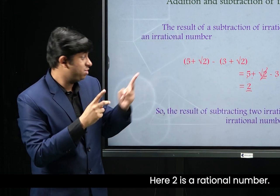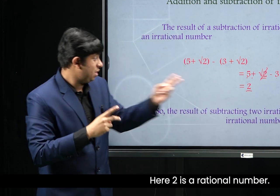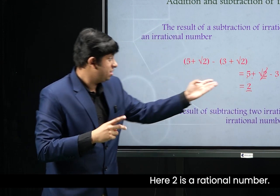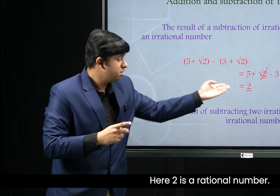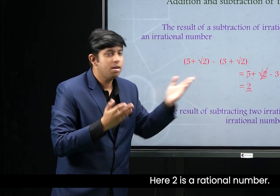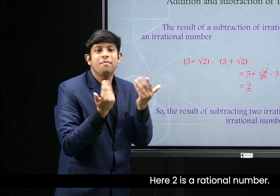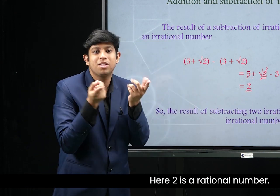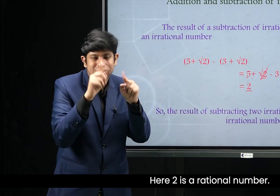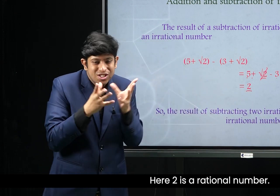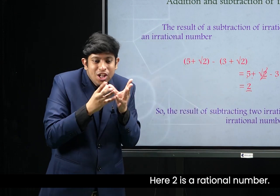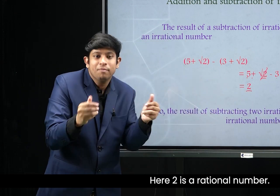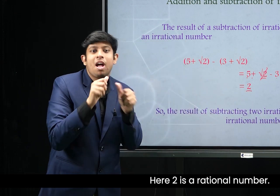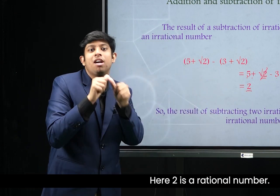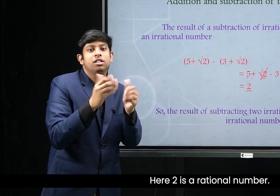Here 2 is a rational number.